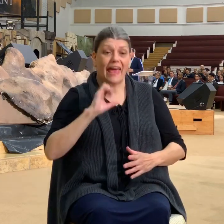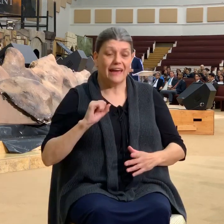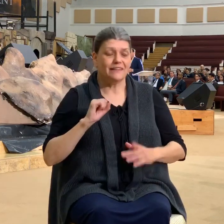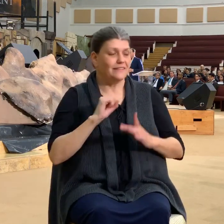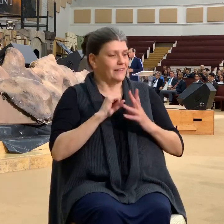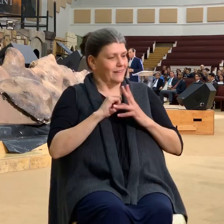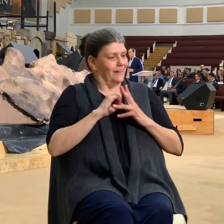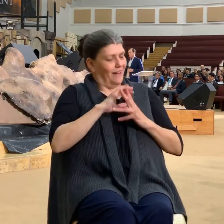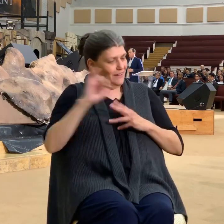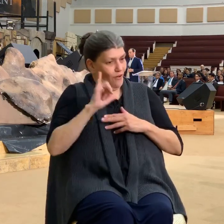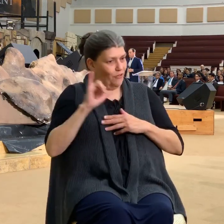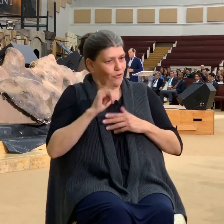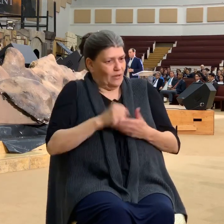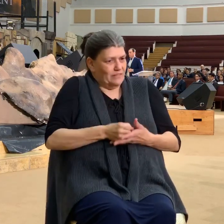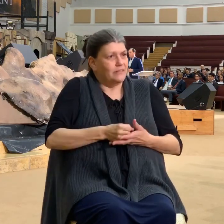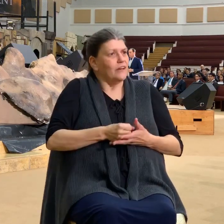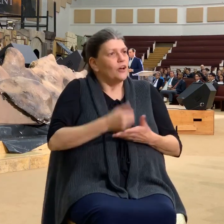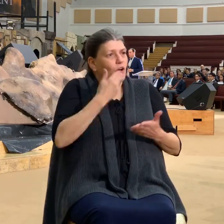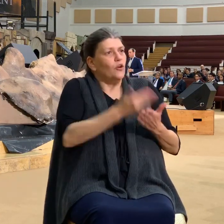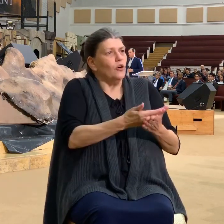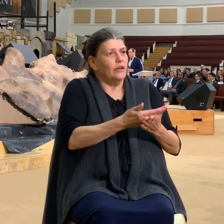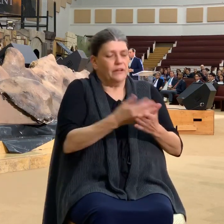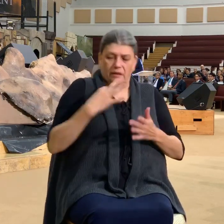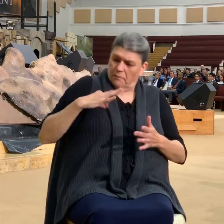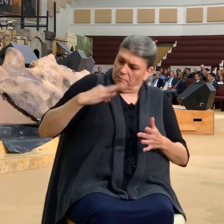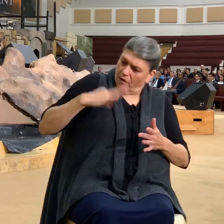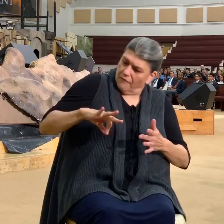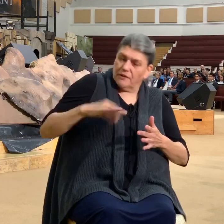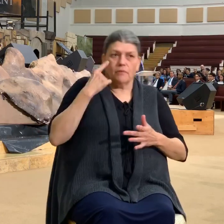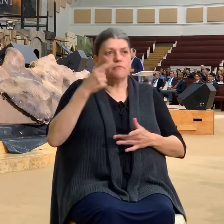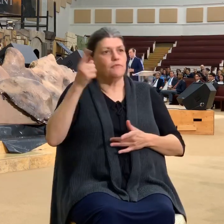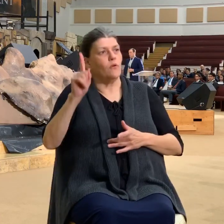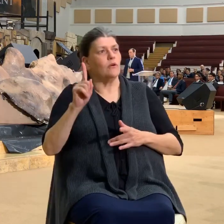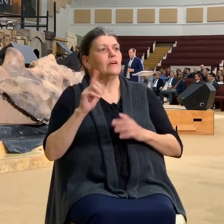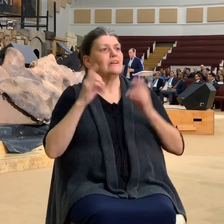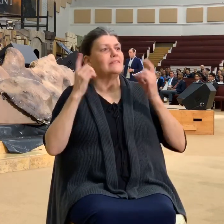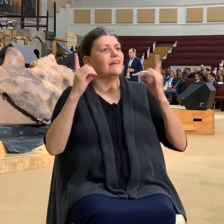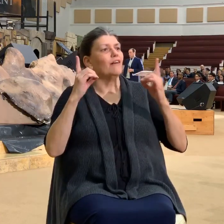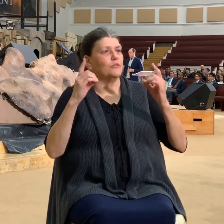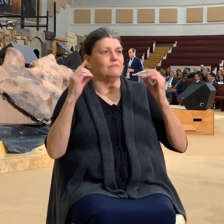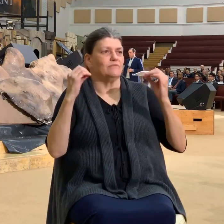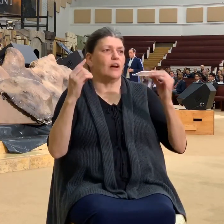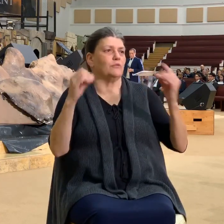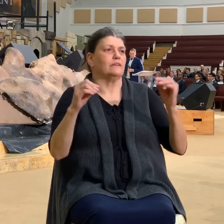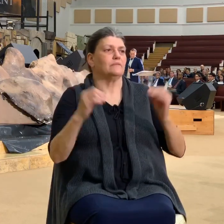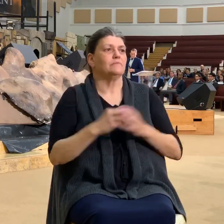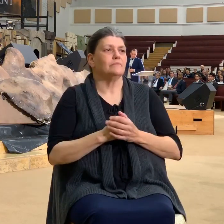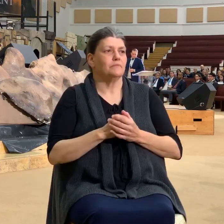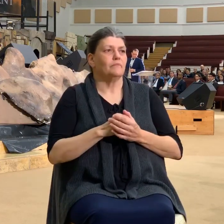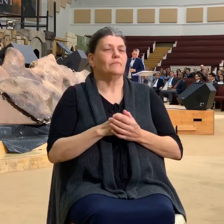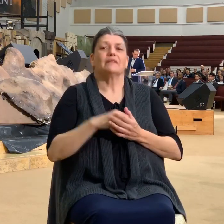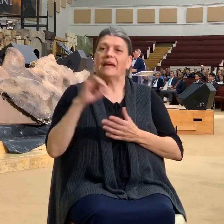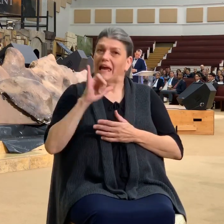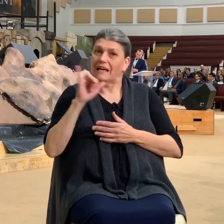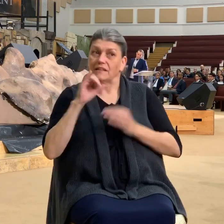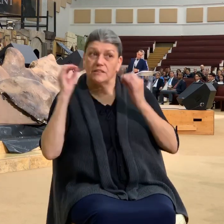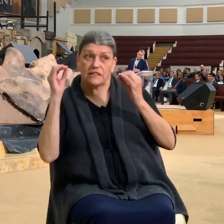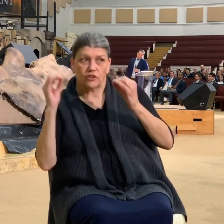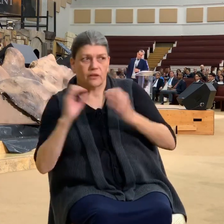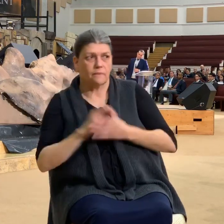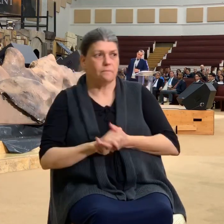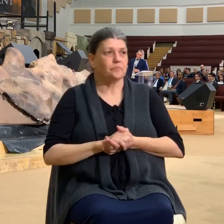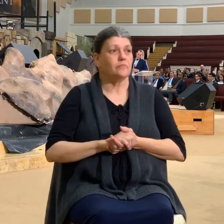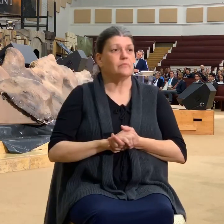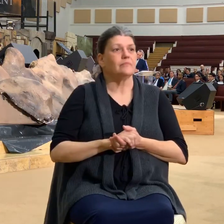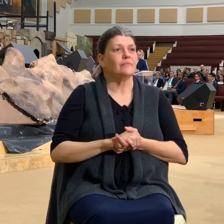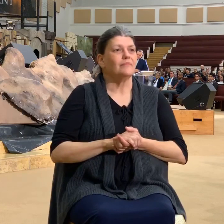for doctrine and also for reproof. So we need the entire book. And so I'm glad to find any passage of scripture,